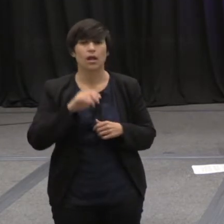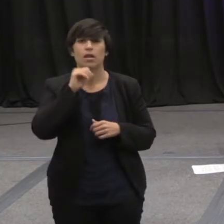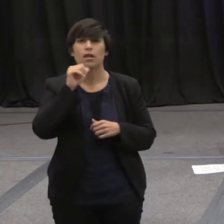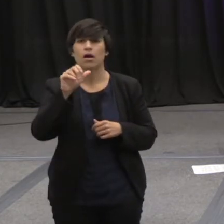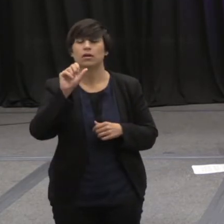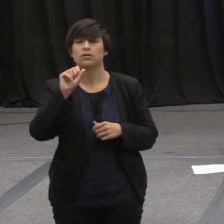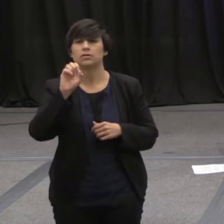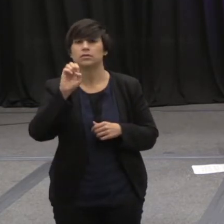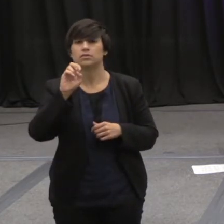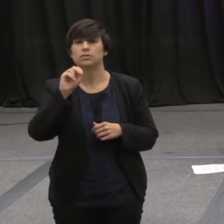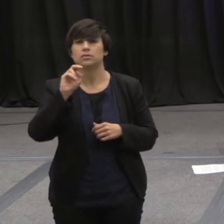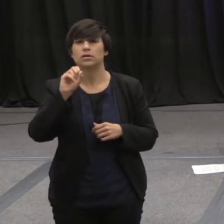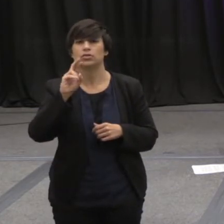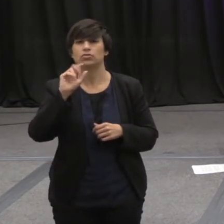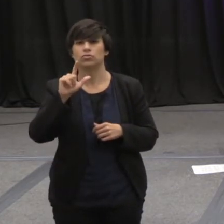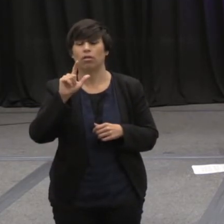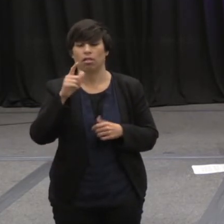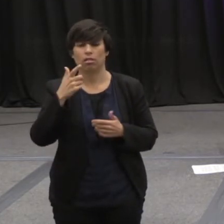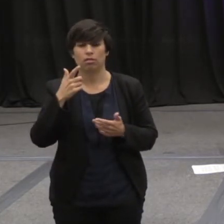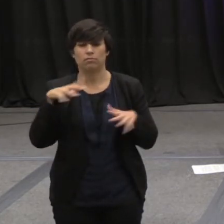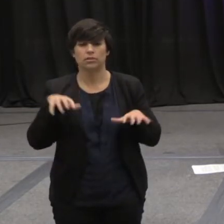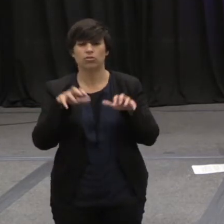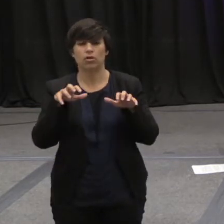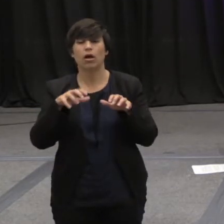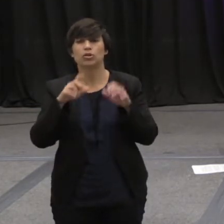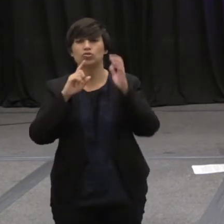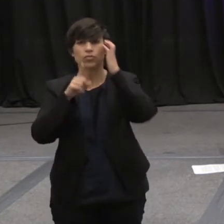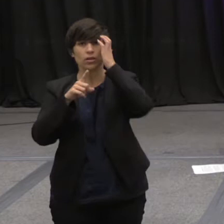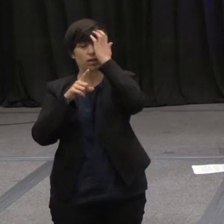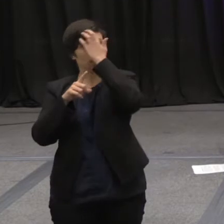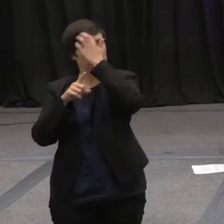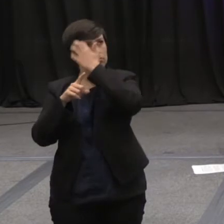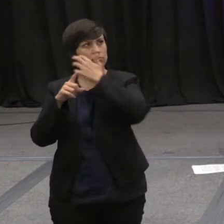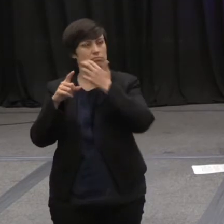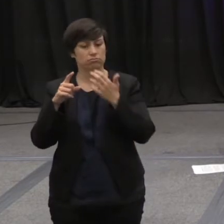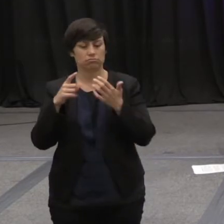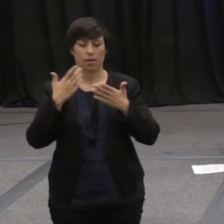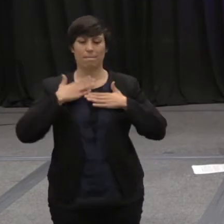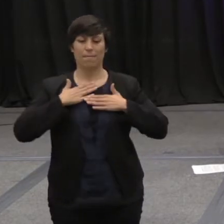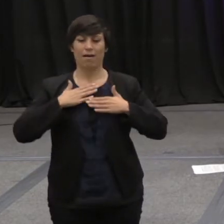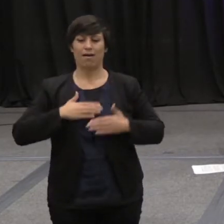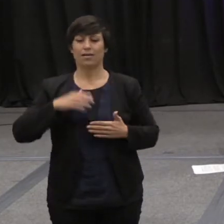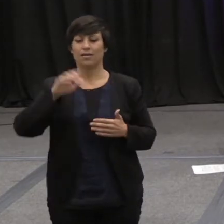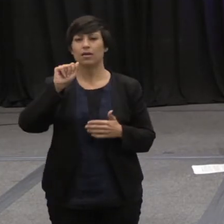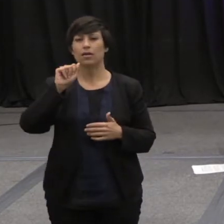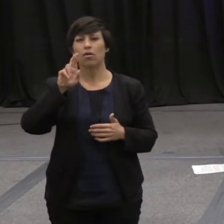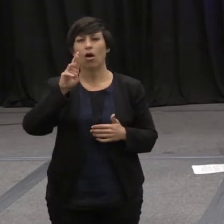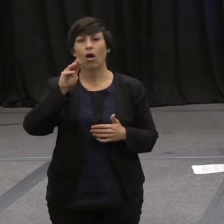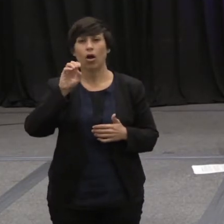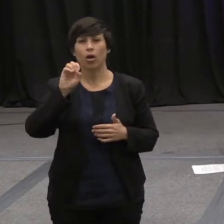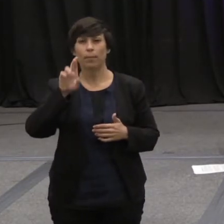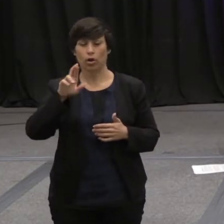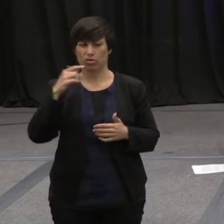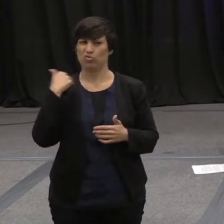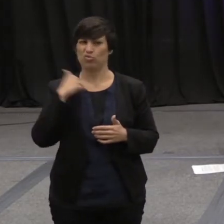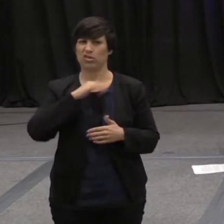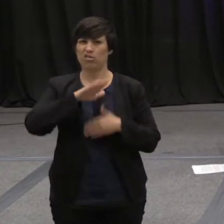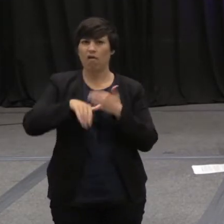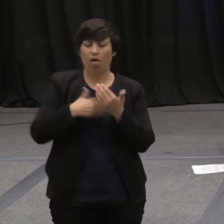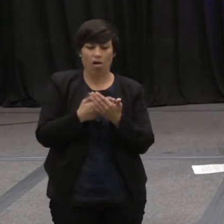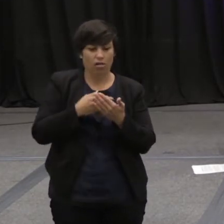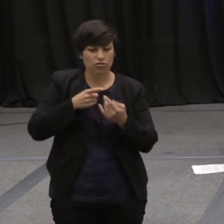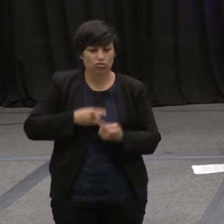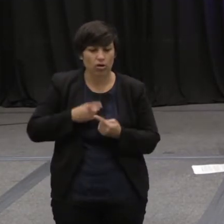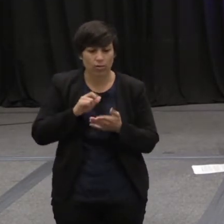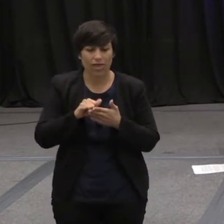armor, we've all struggled with that, I dare say. And I'm a very touchy person,